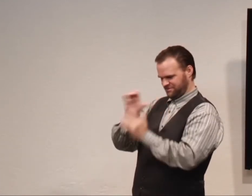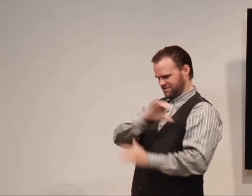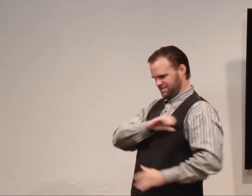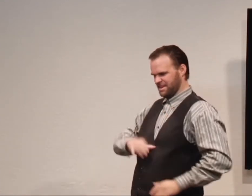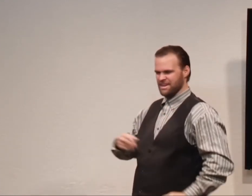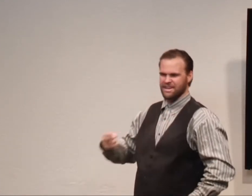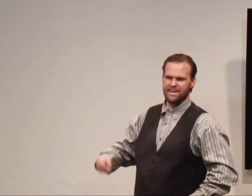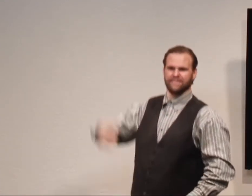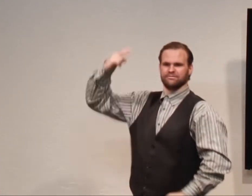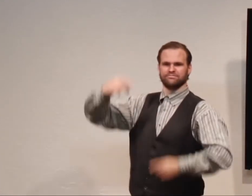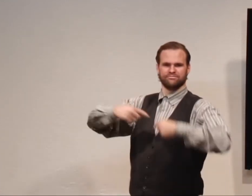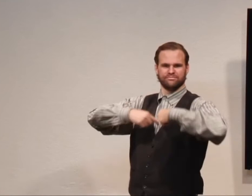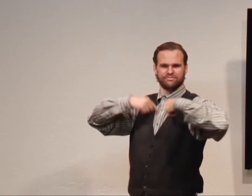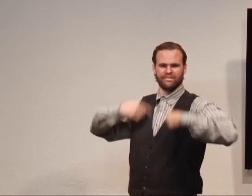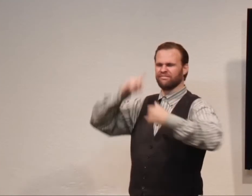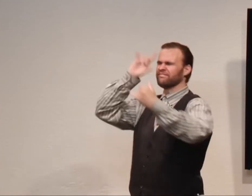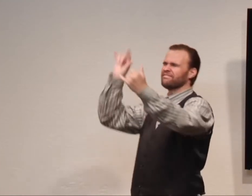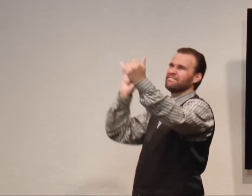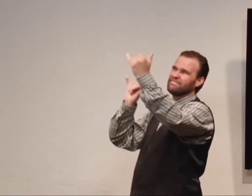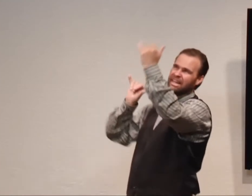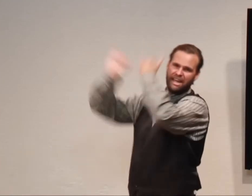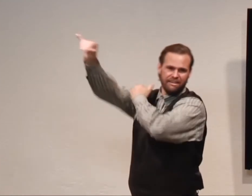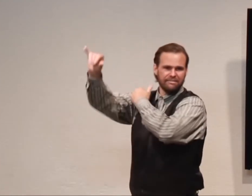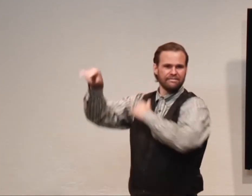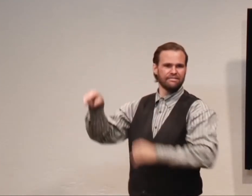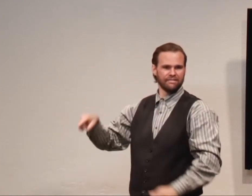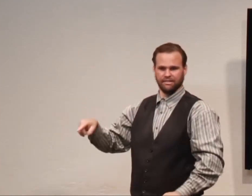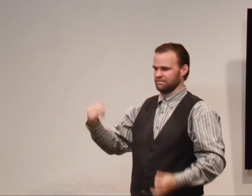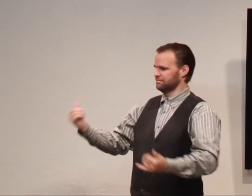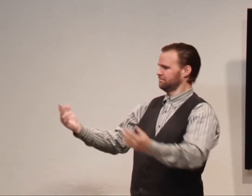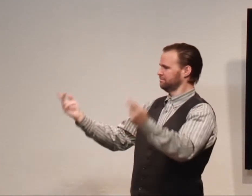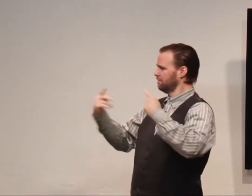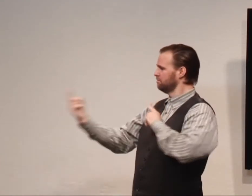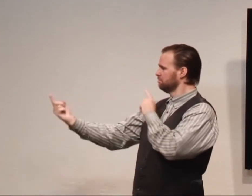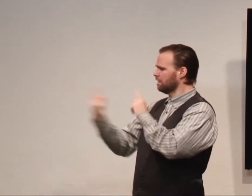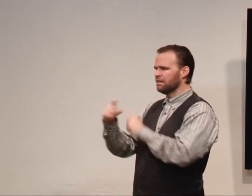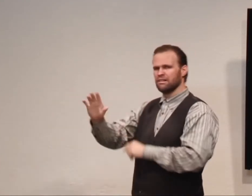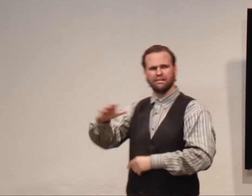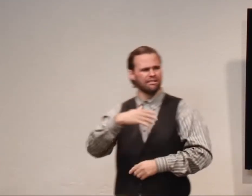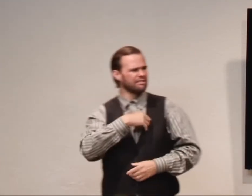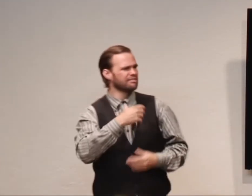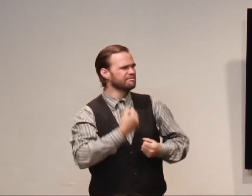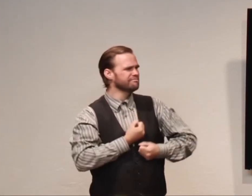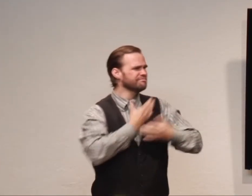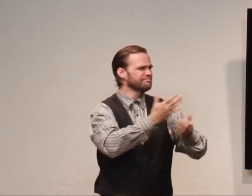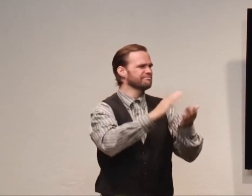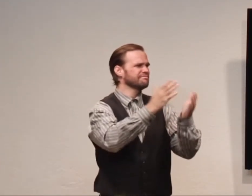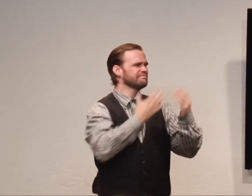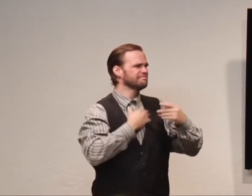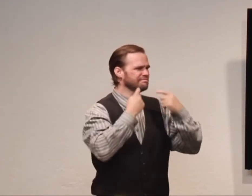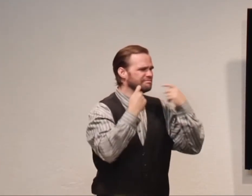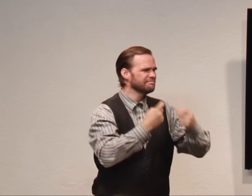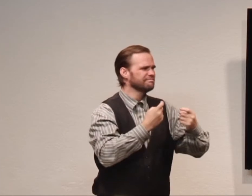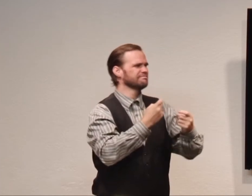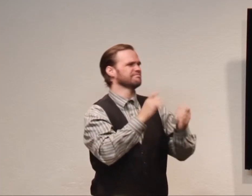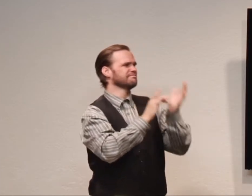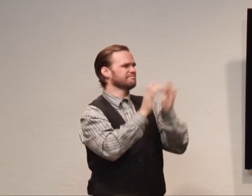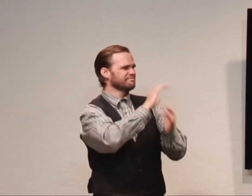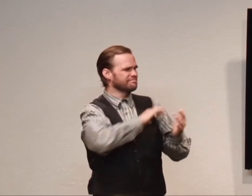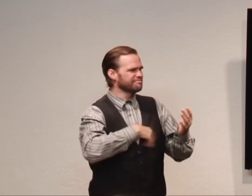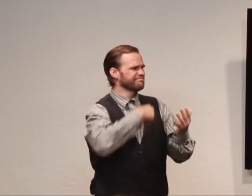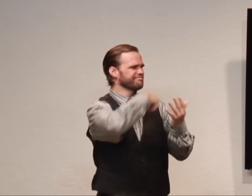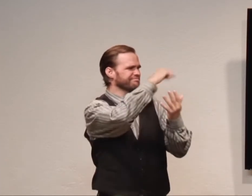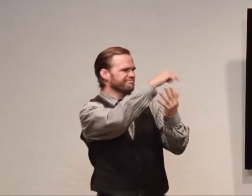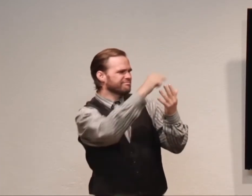We don't have to go through a normal priest like Aaron anymore, because we have our eternal priest. We come to Jesus Christ, and we say, "Jesus,